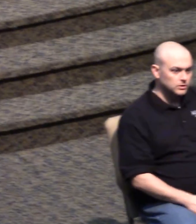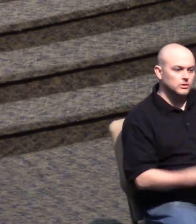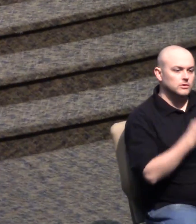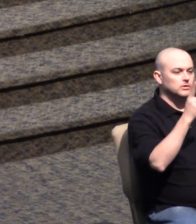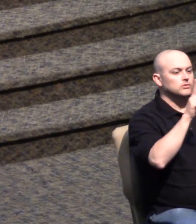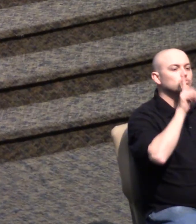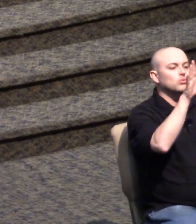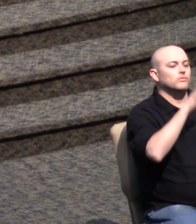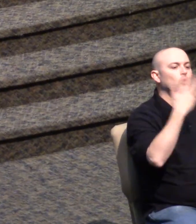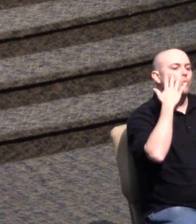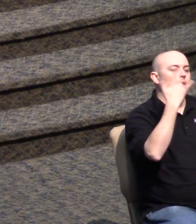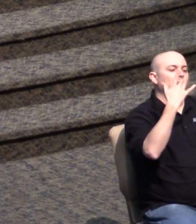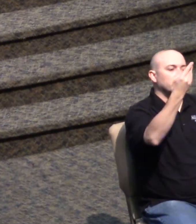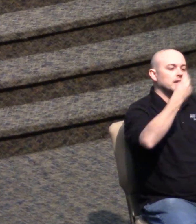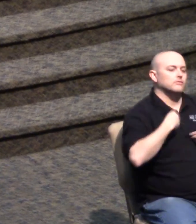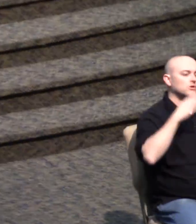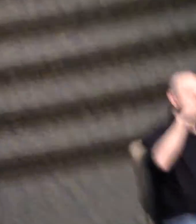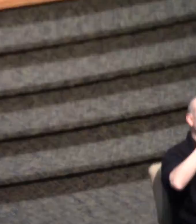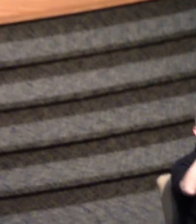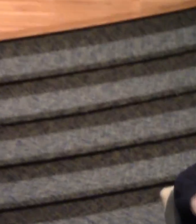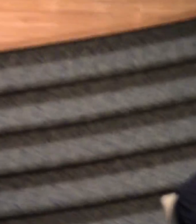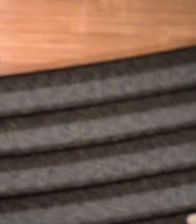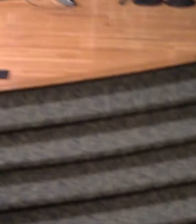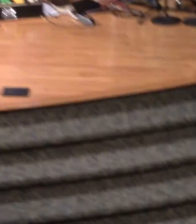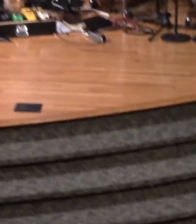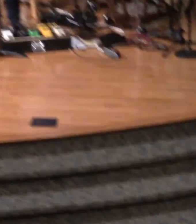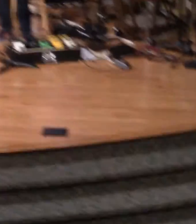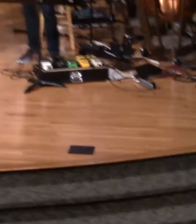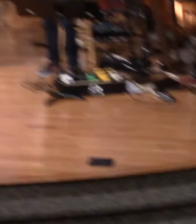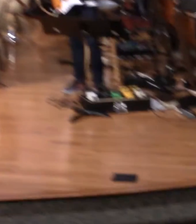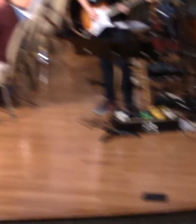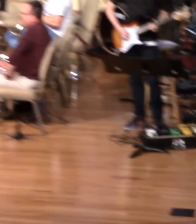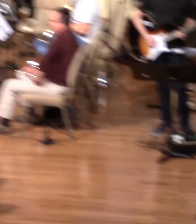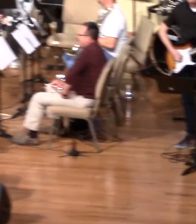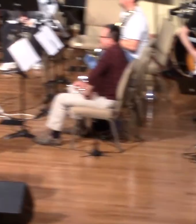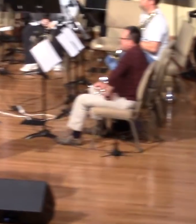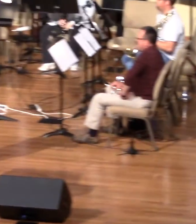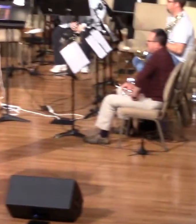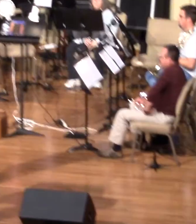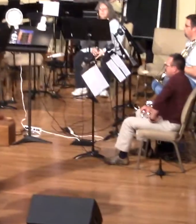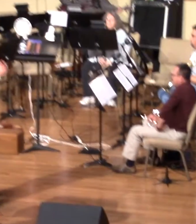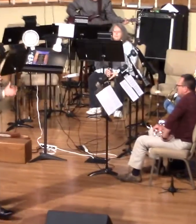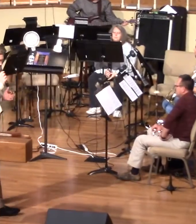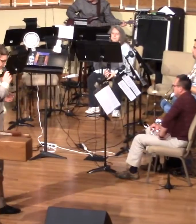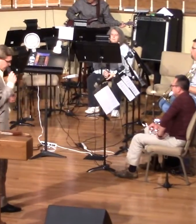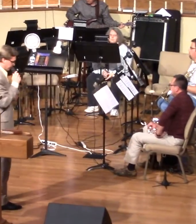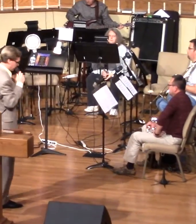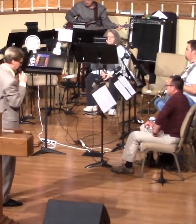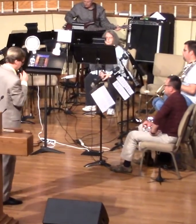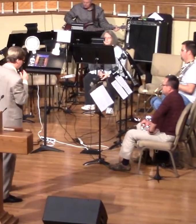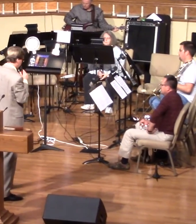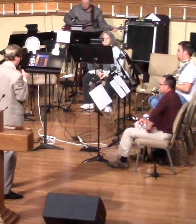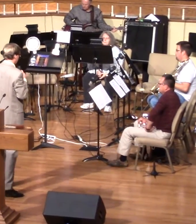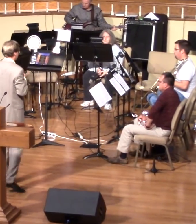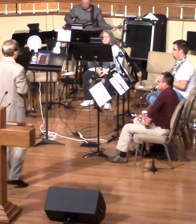wonderful because he gave us amazing grace that we too can have life in him.